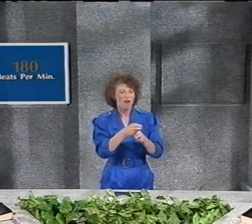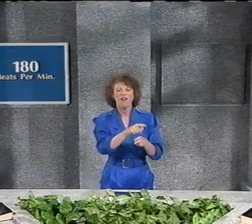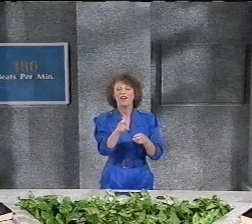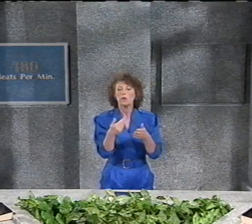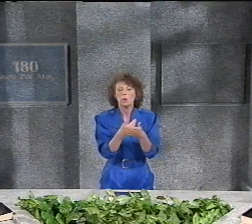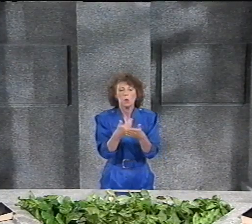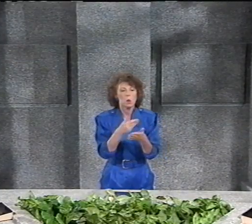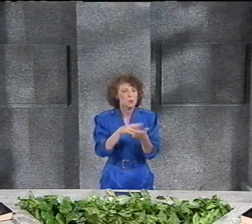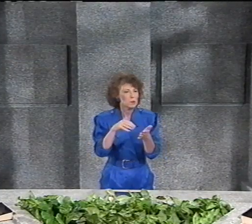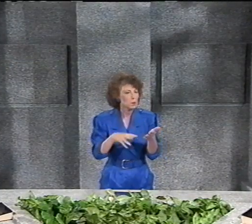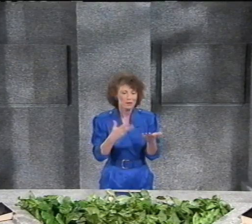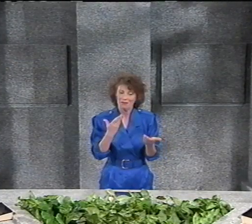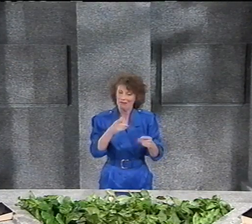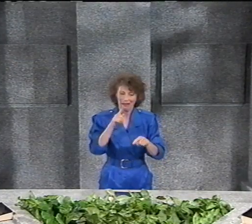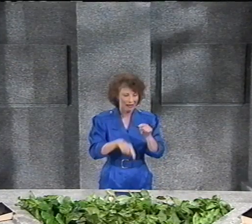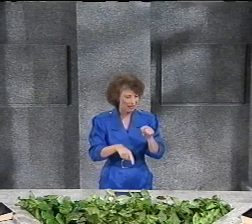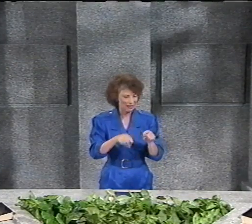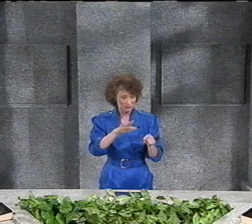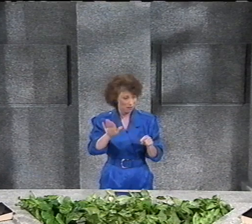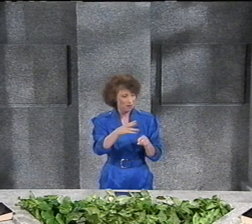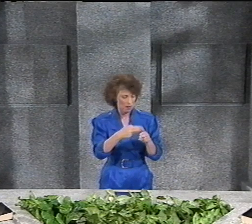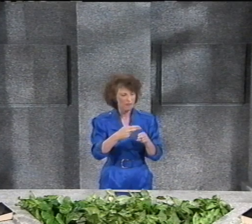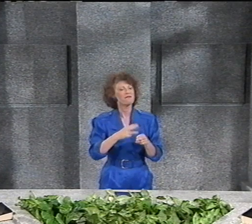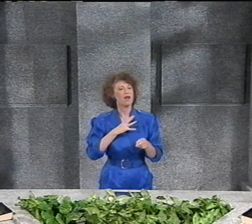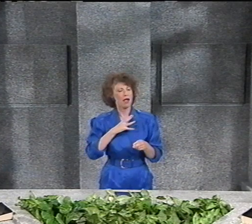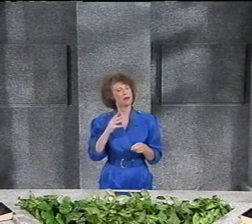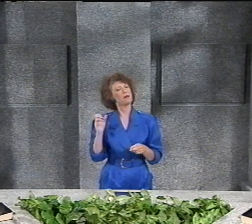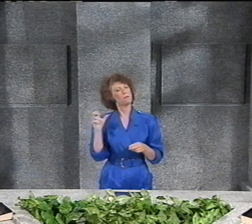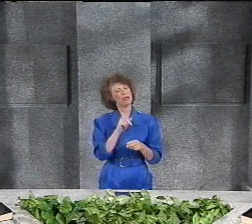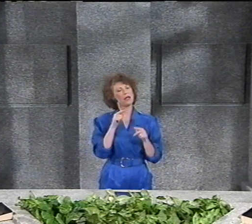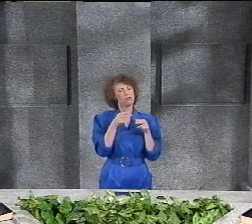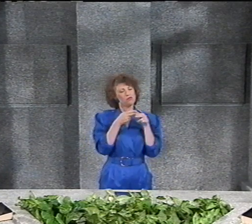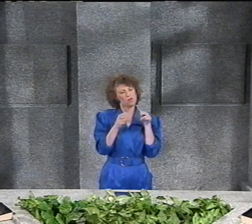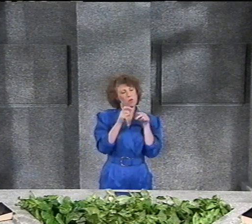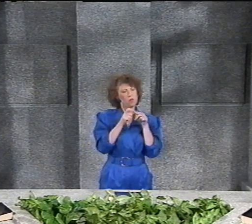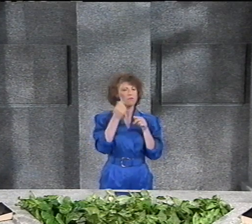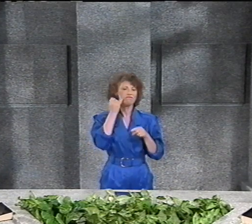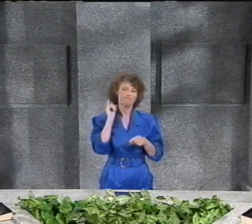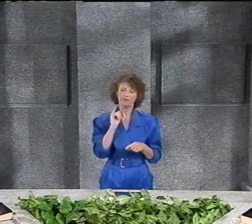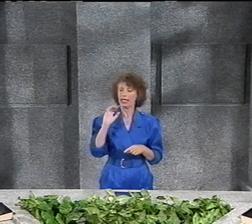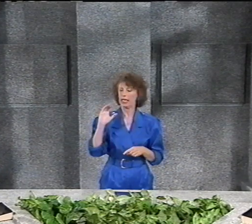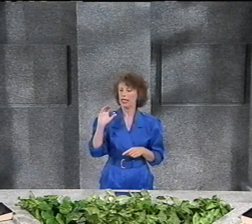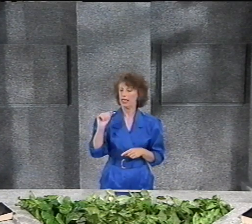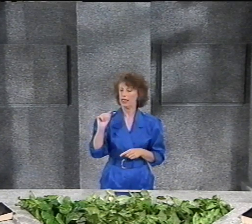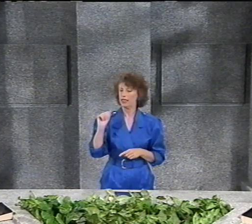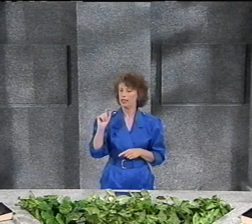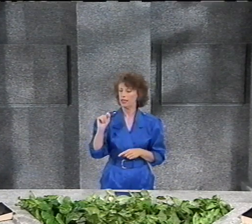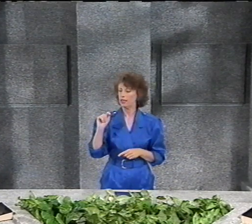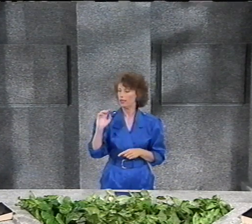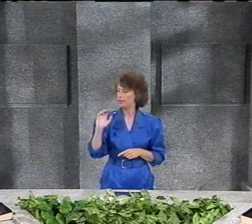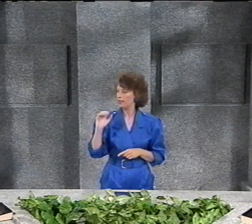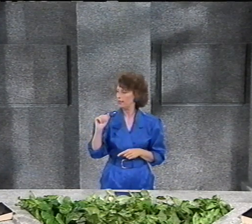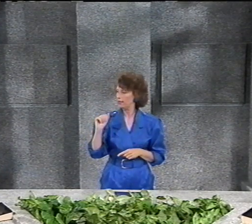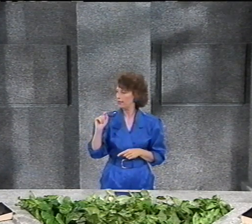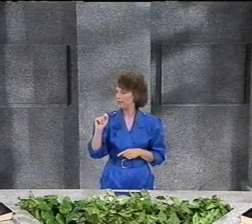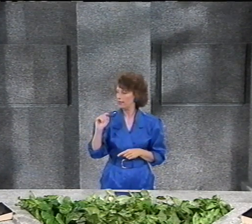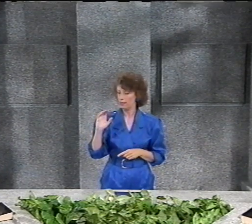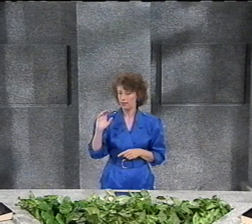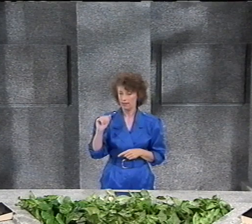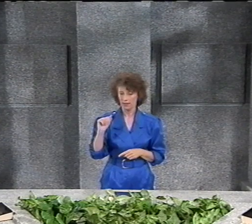It may be difficult for some of you newer students, so try a shorter word like cat instead of your name if you have a long